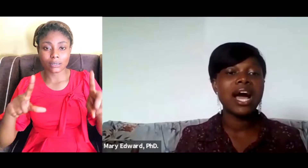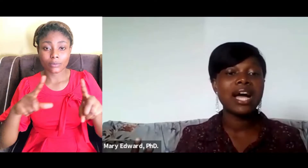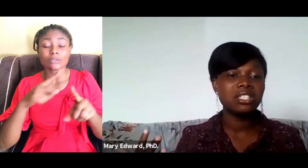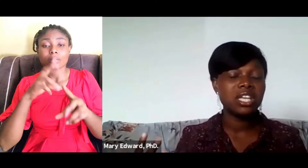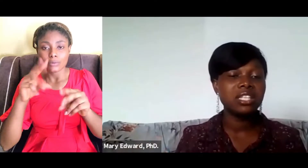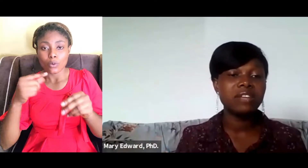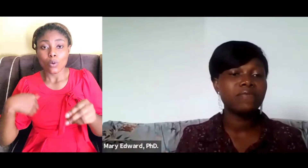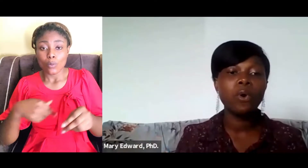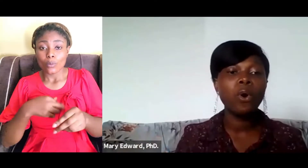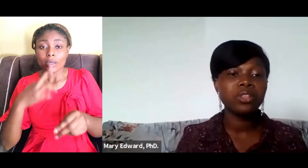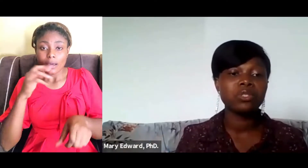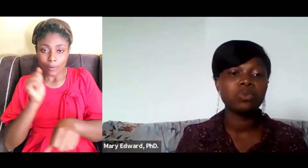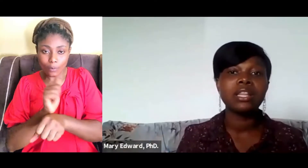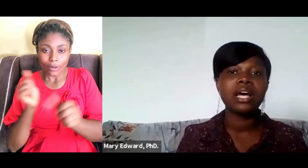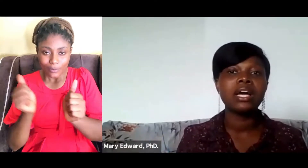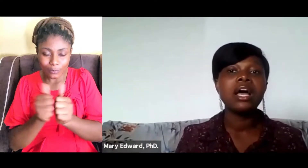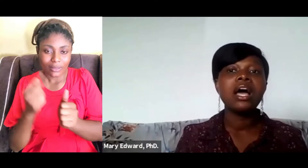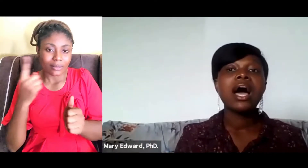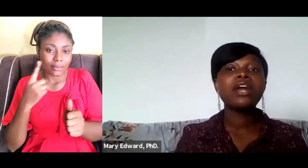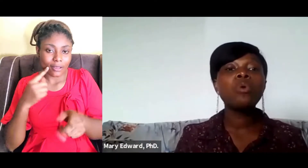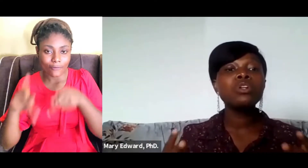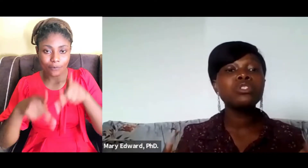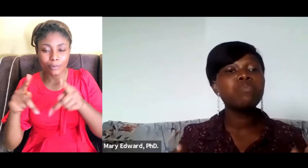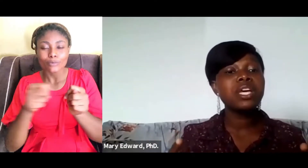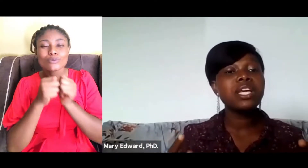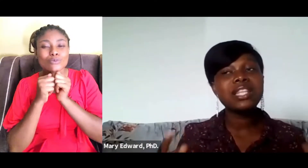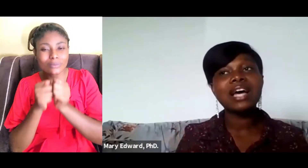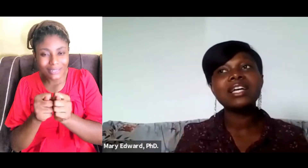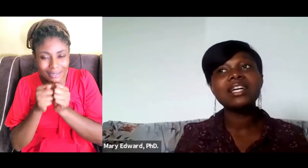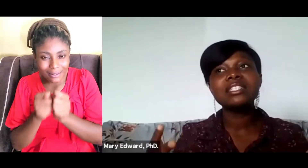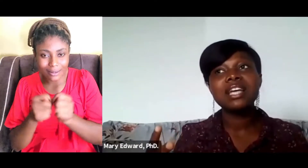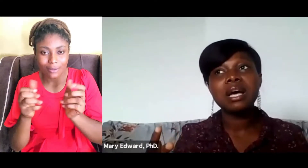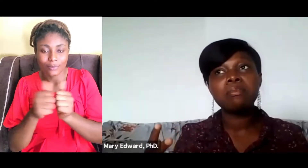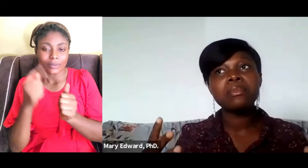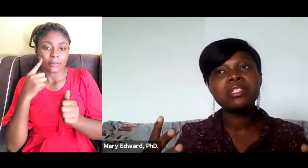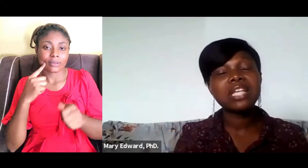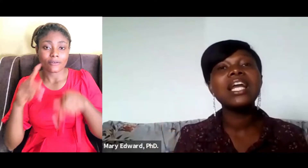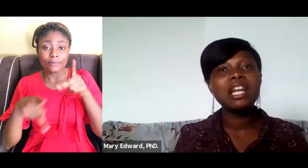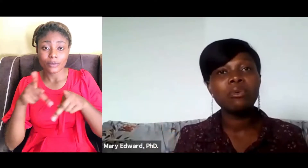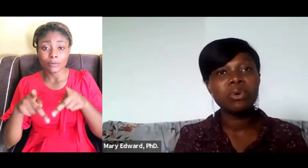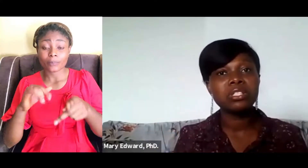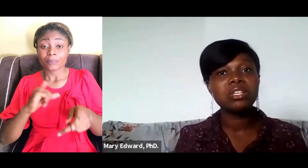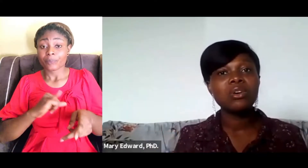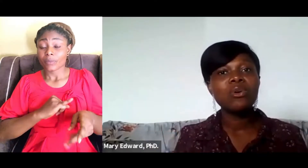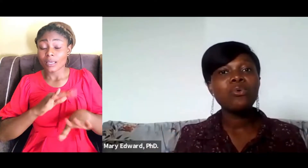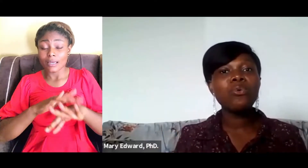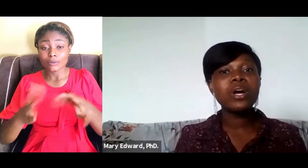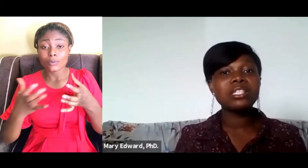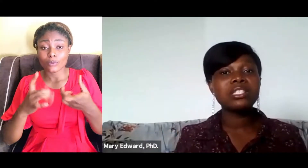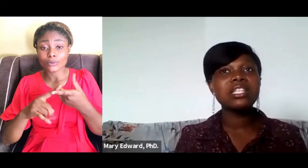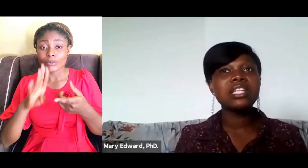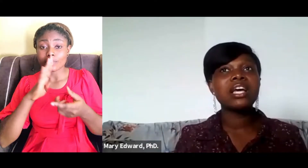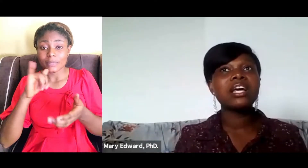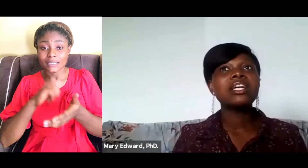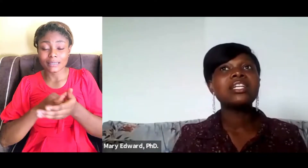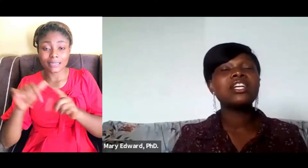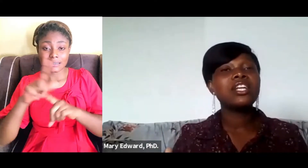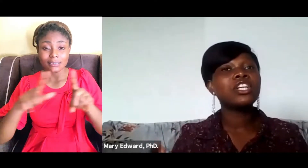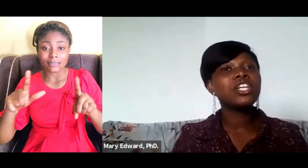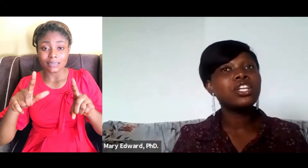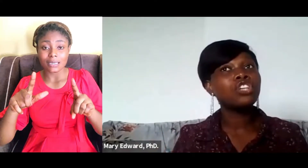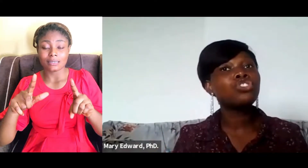been agitating for all this while, that I don't want to be that sign linguist who is